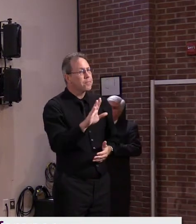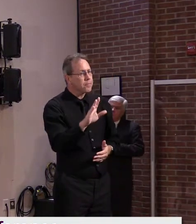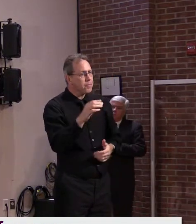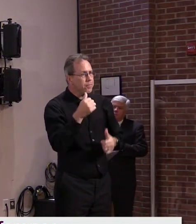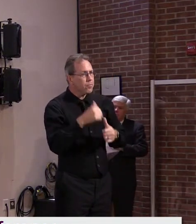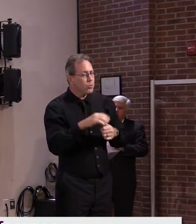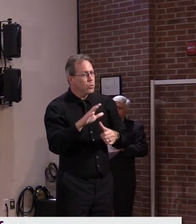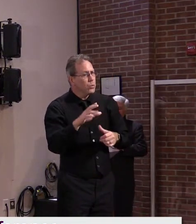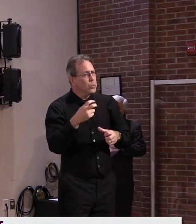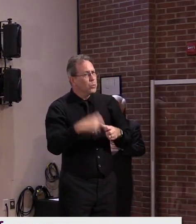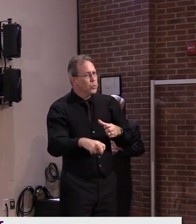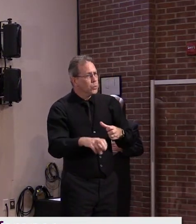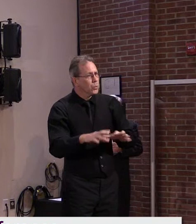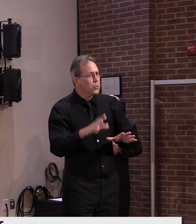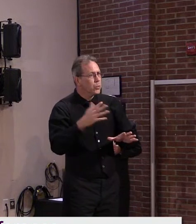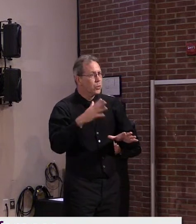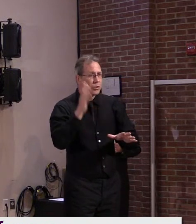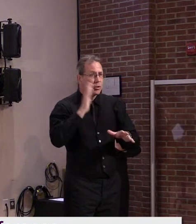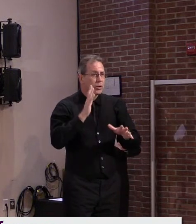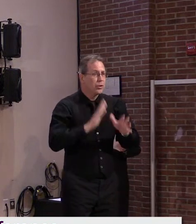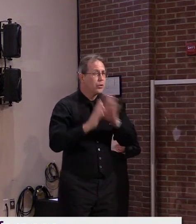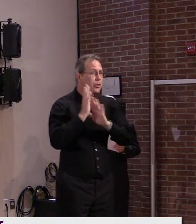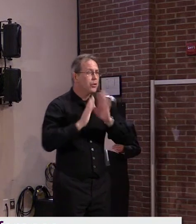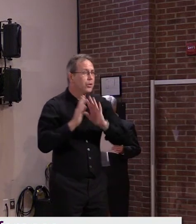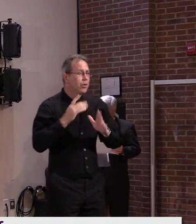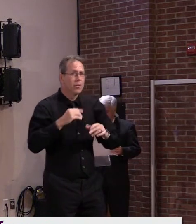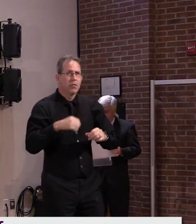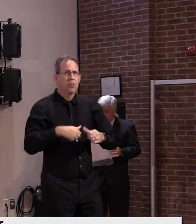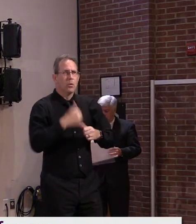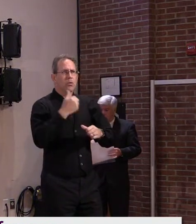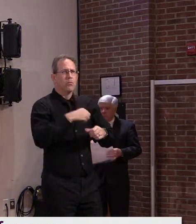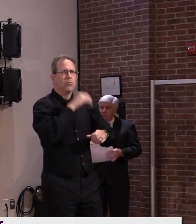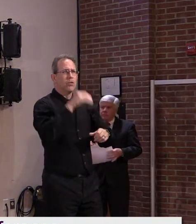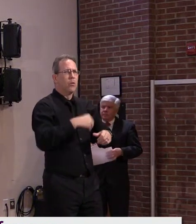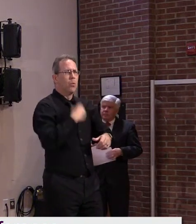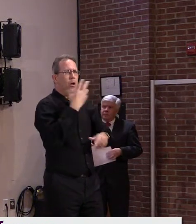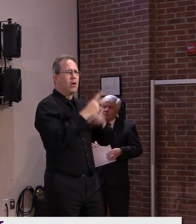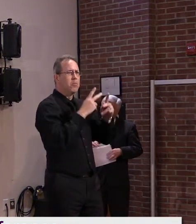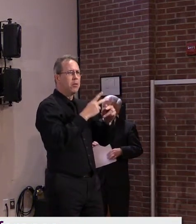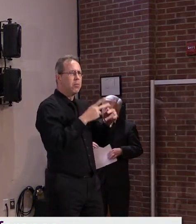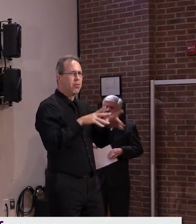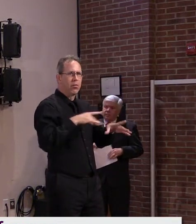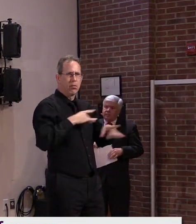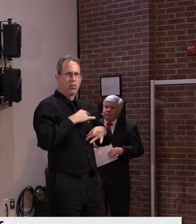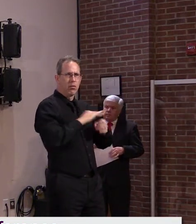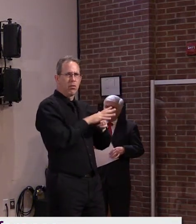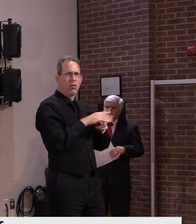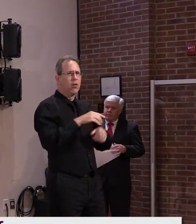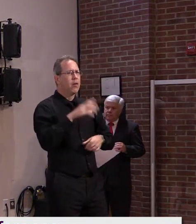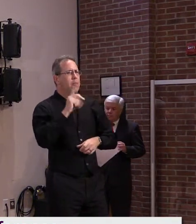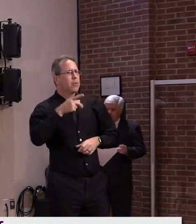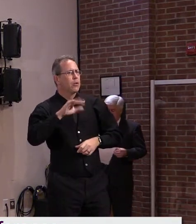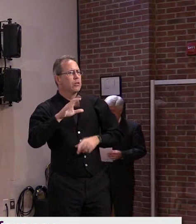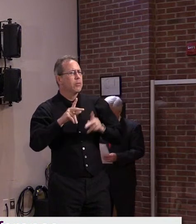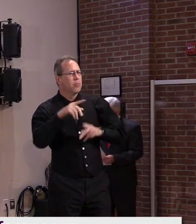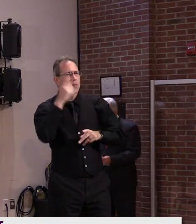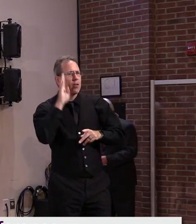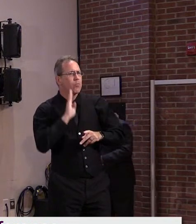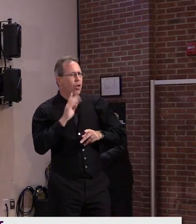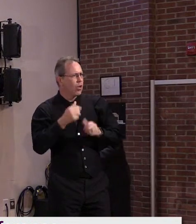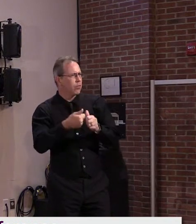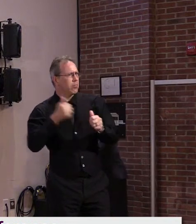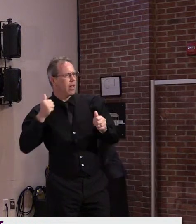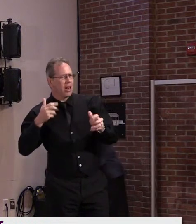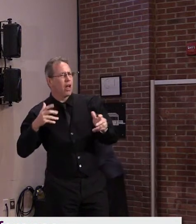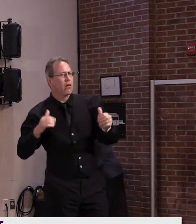narrowing of the disparity gap between BIPOC vaccination rates and non-Hispanic white rates. It's now